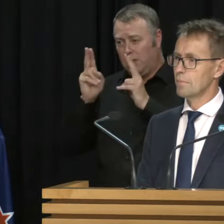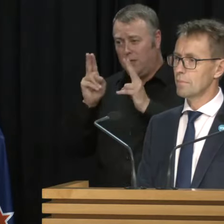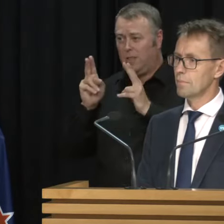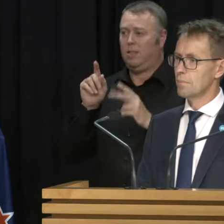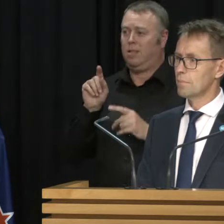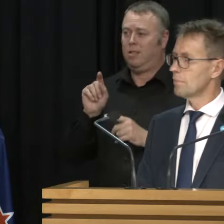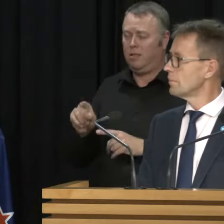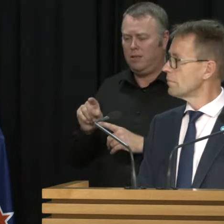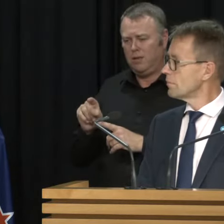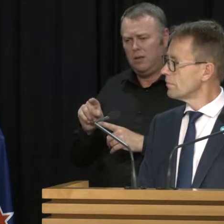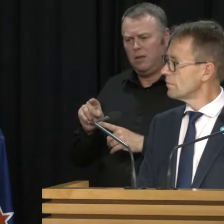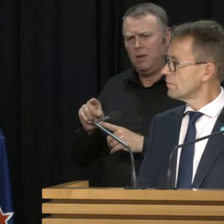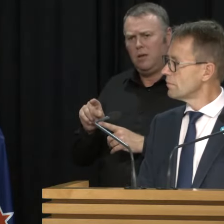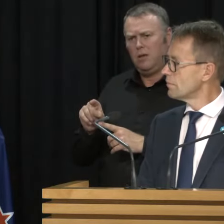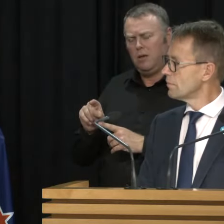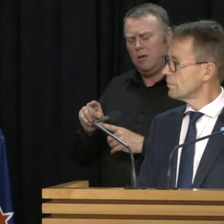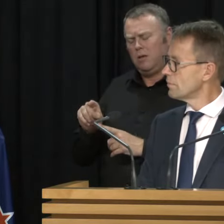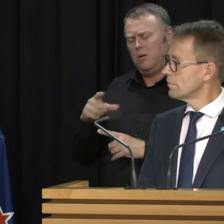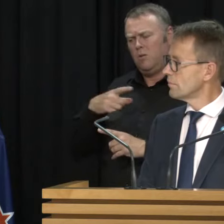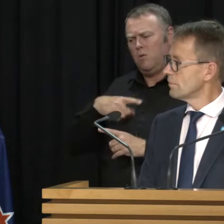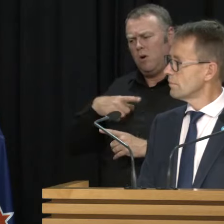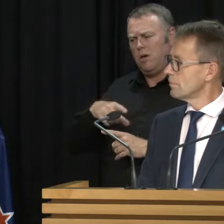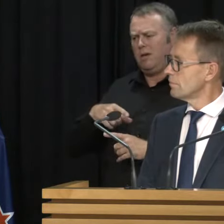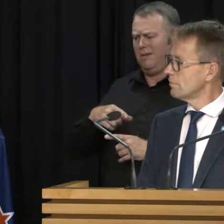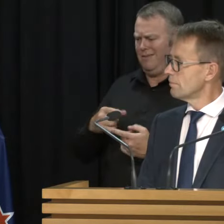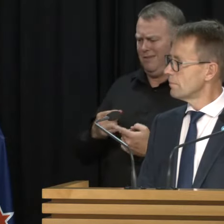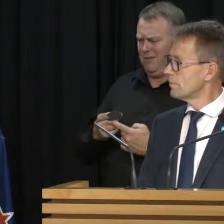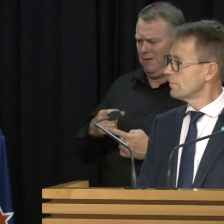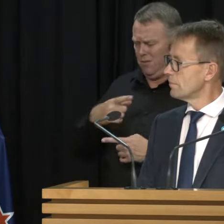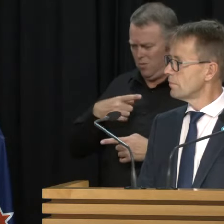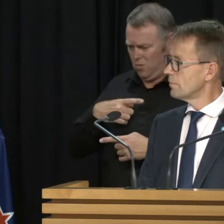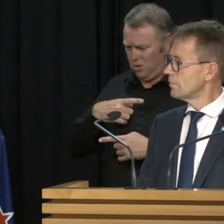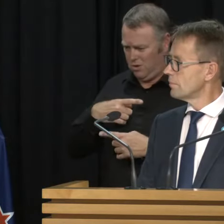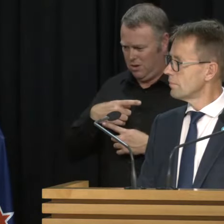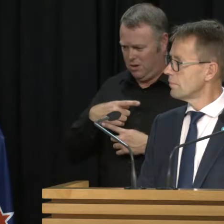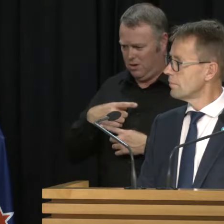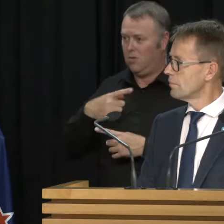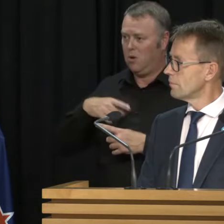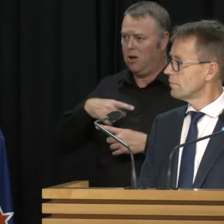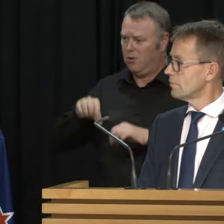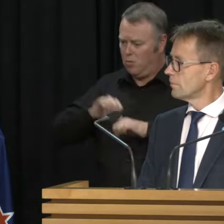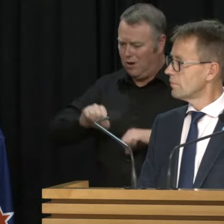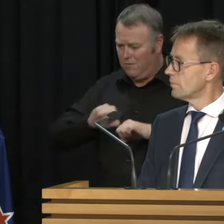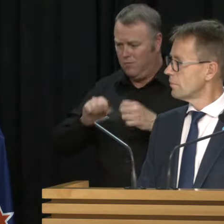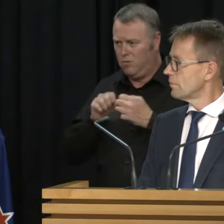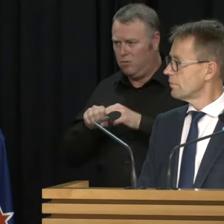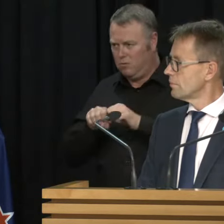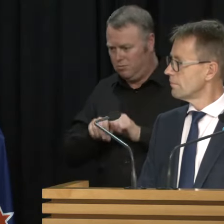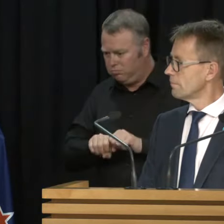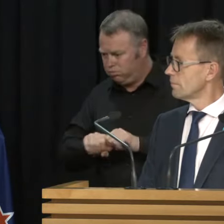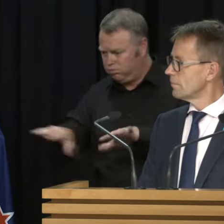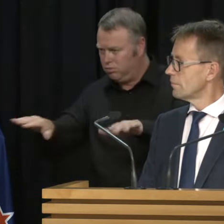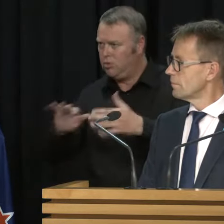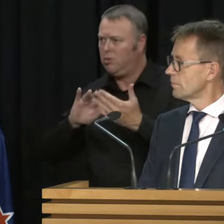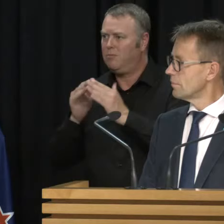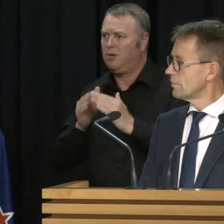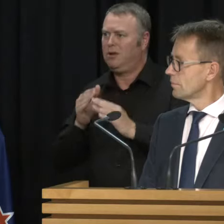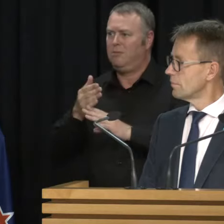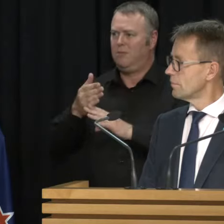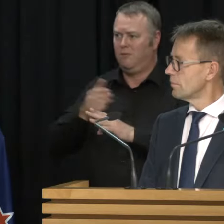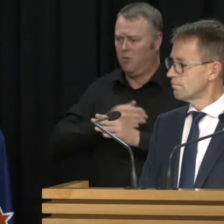the hotel? I wouldn't necessarily agree with that characterisation. We have always been looking at how we can minimise risk within our facilities. We've had